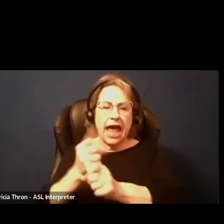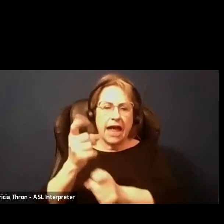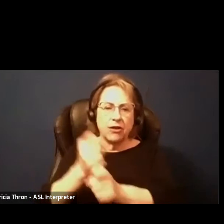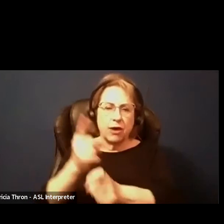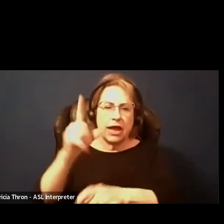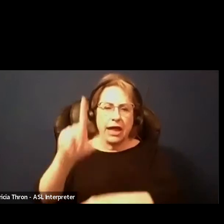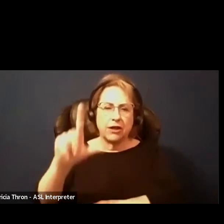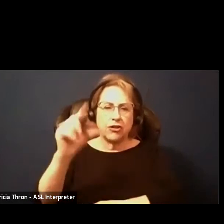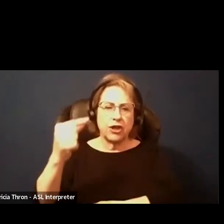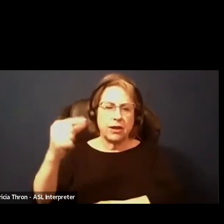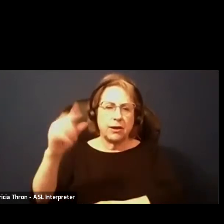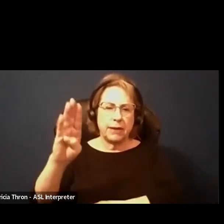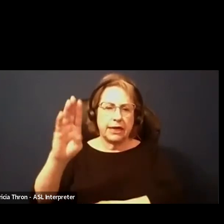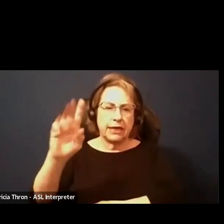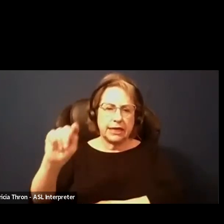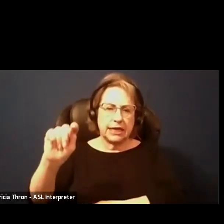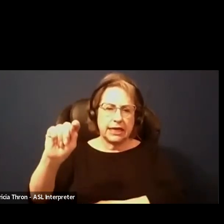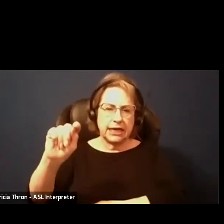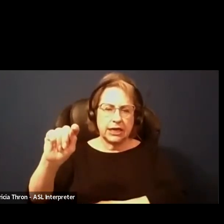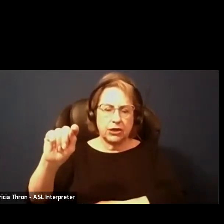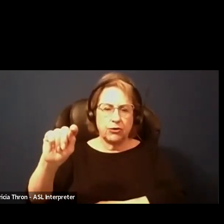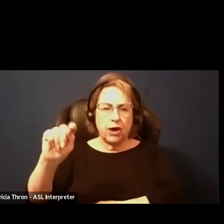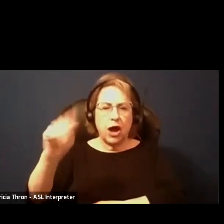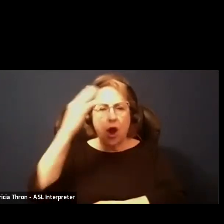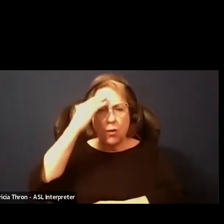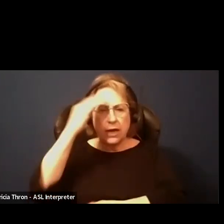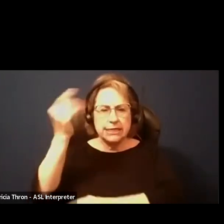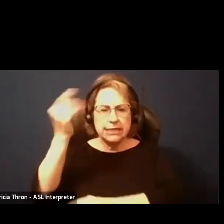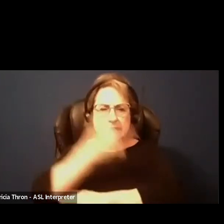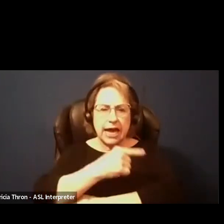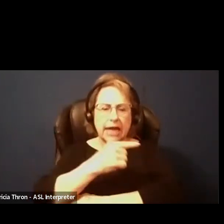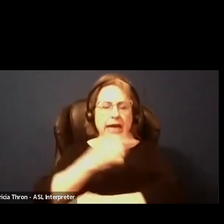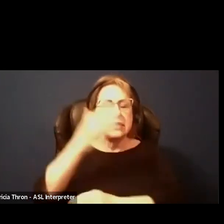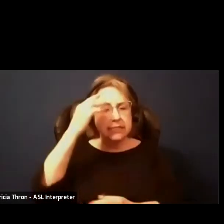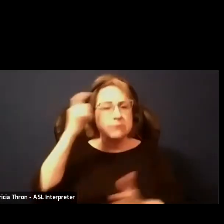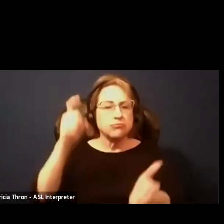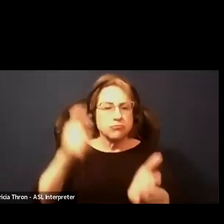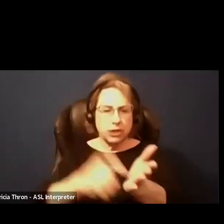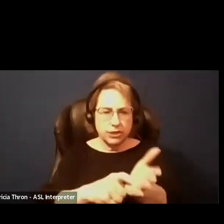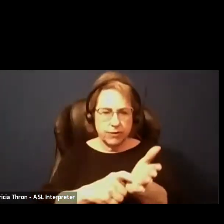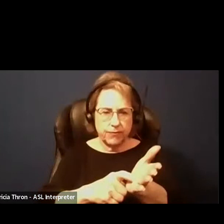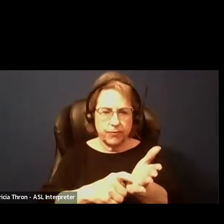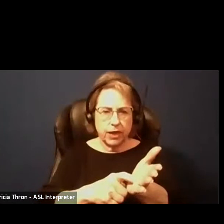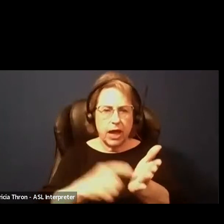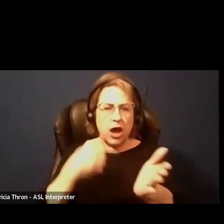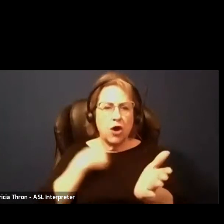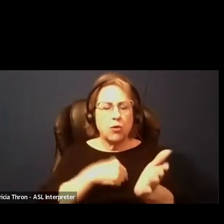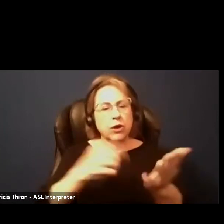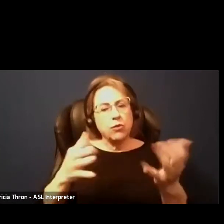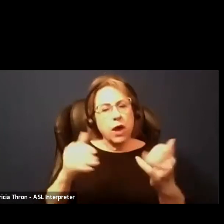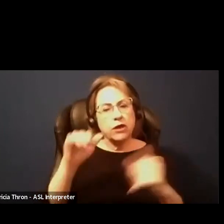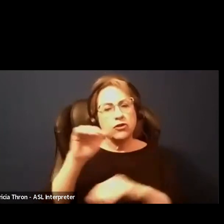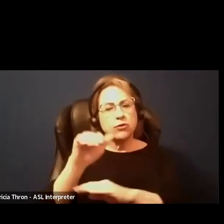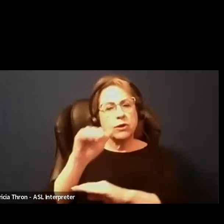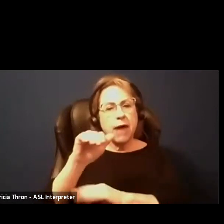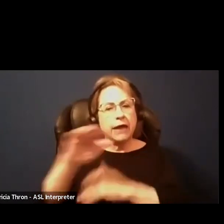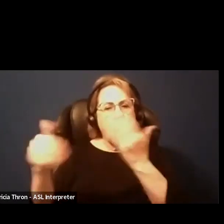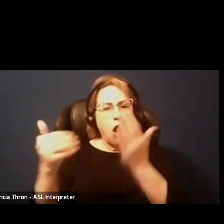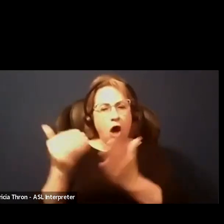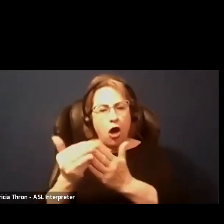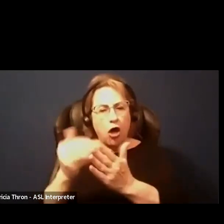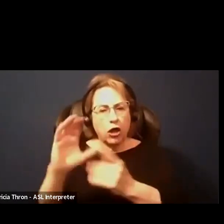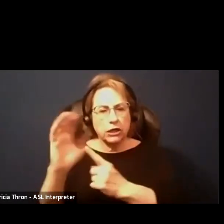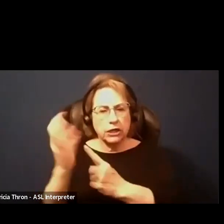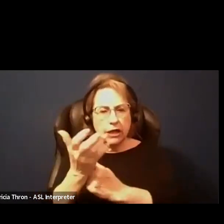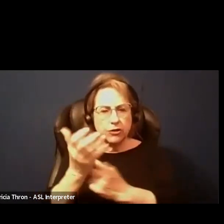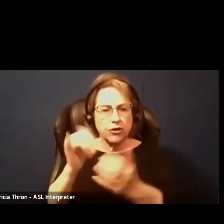Day is observed. And whereas the month of October has been established to remind all cultures within our wider community of the